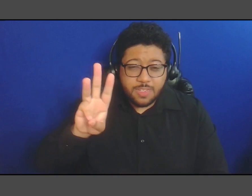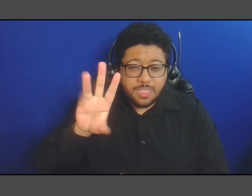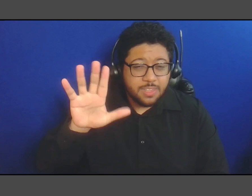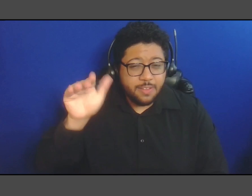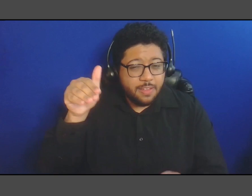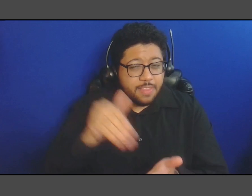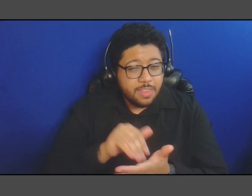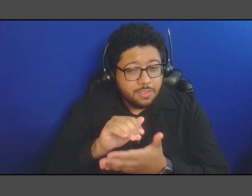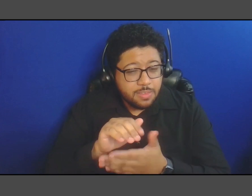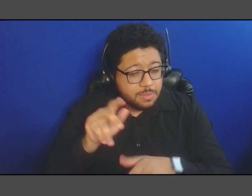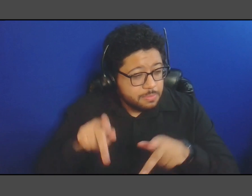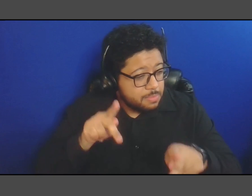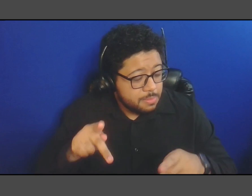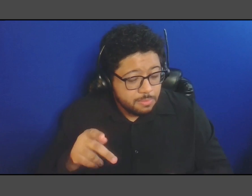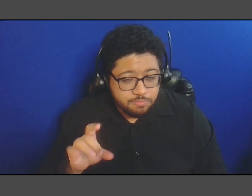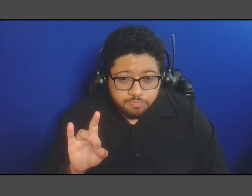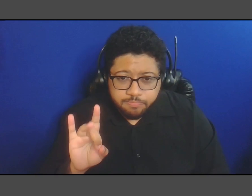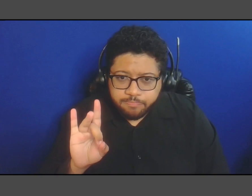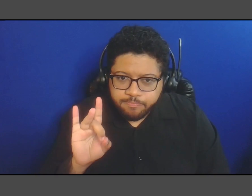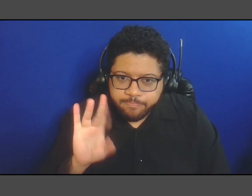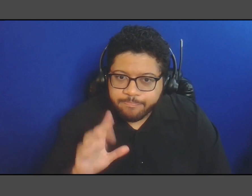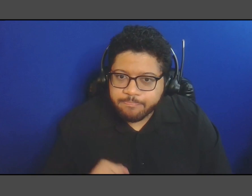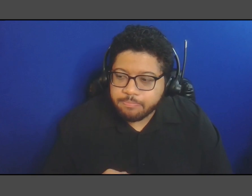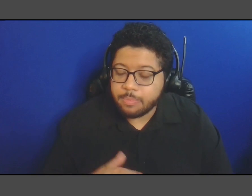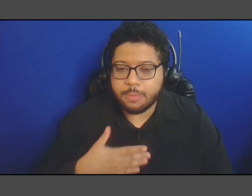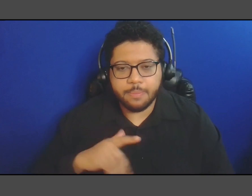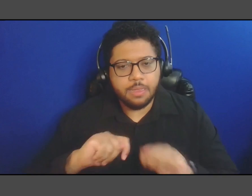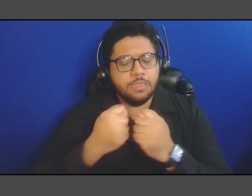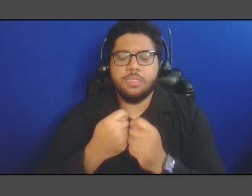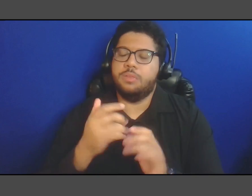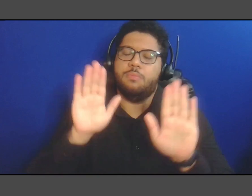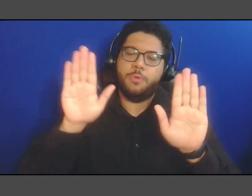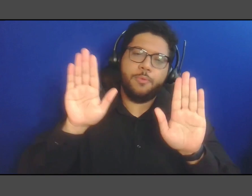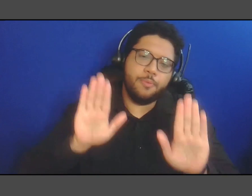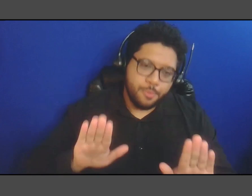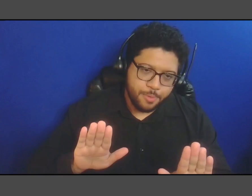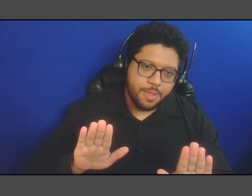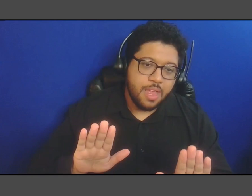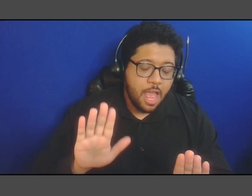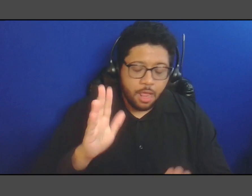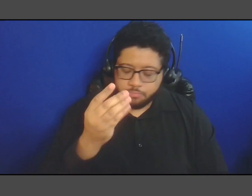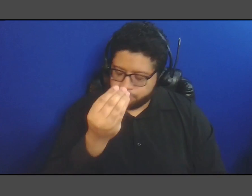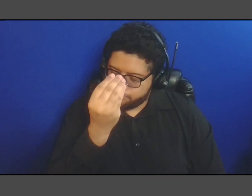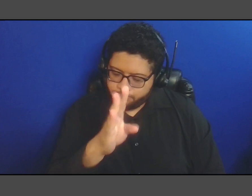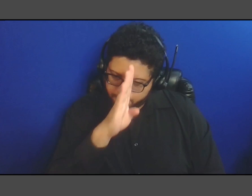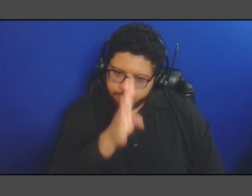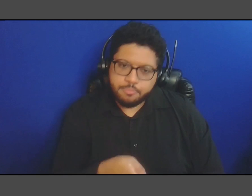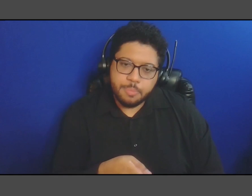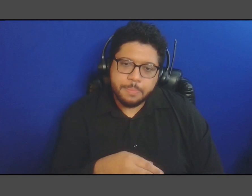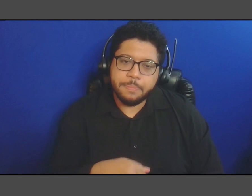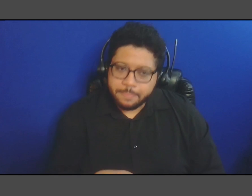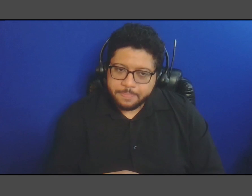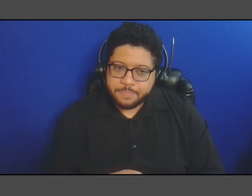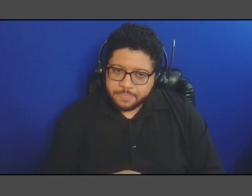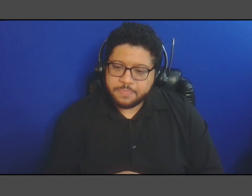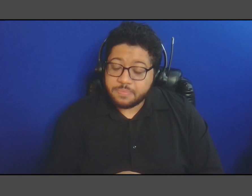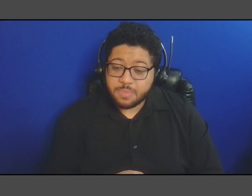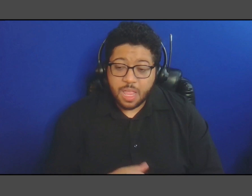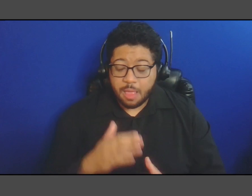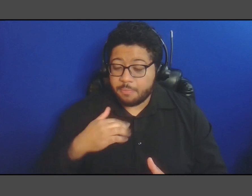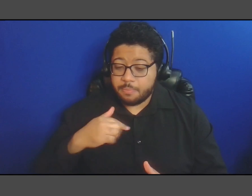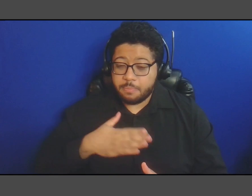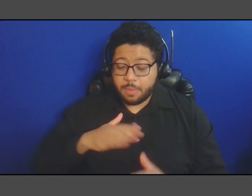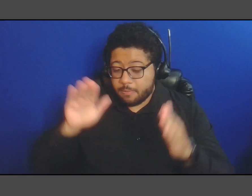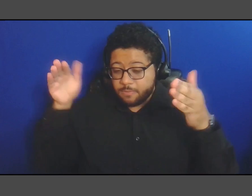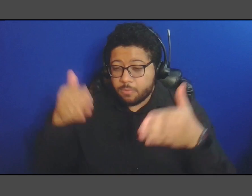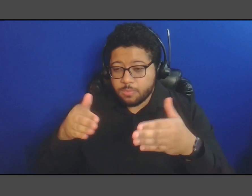know, I have a wonderful team, and I'll tell you what, I really operate as a team. I don't